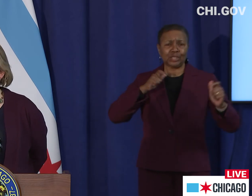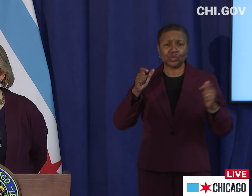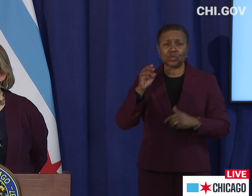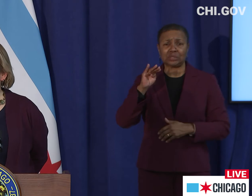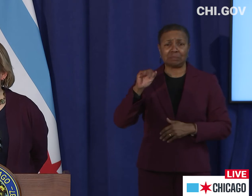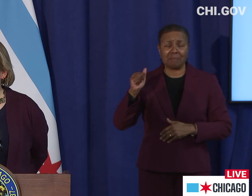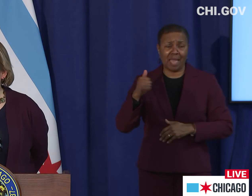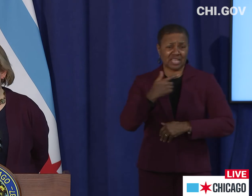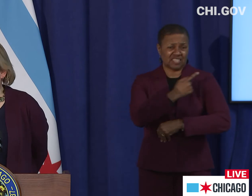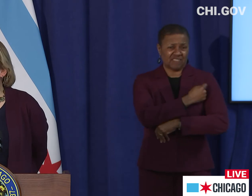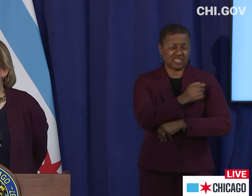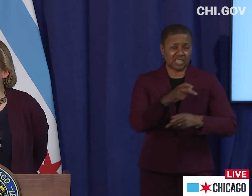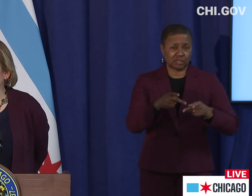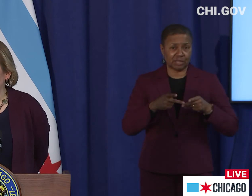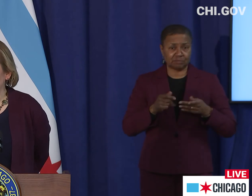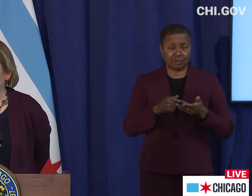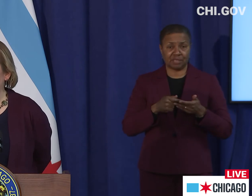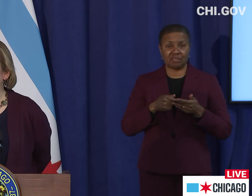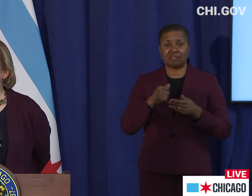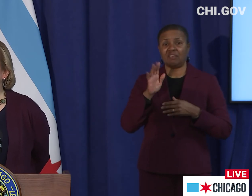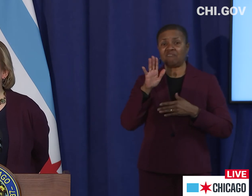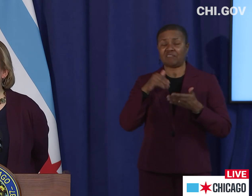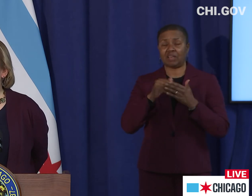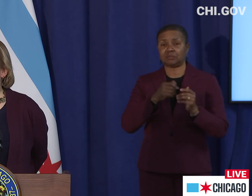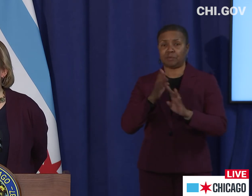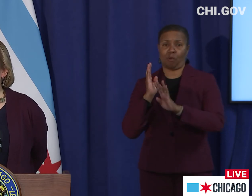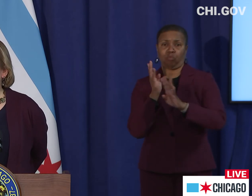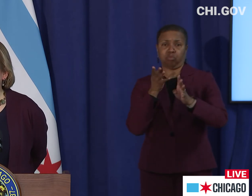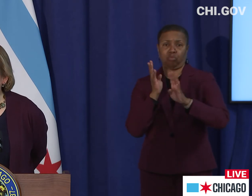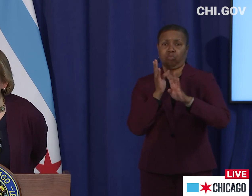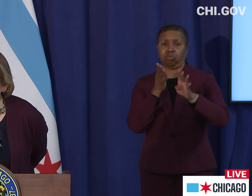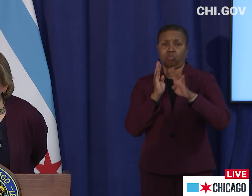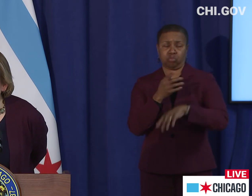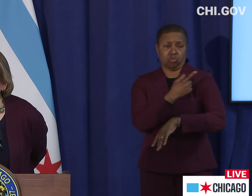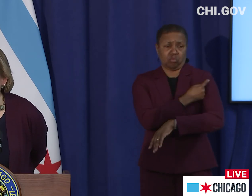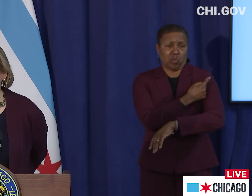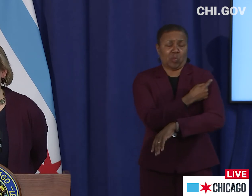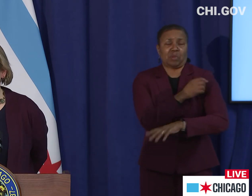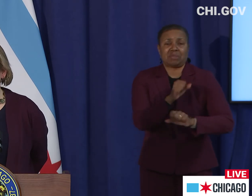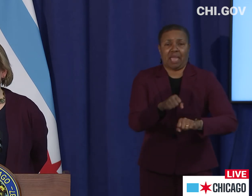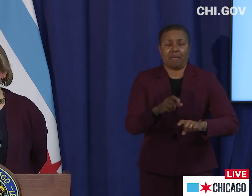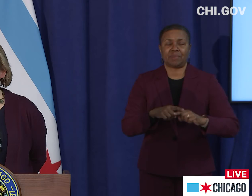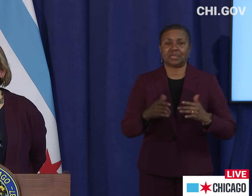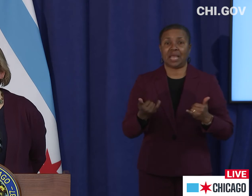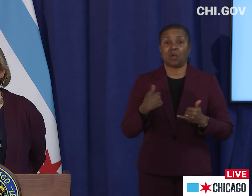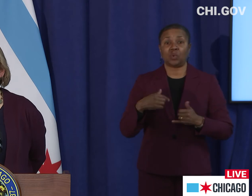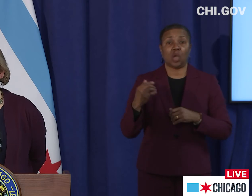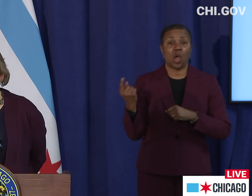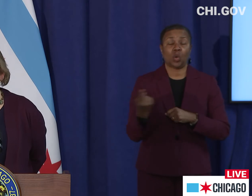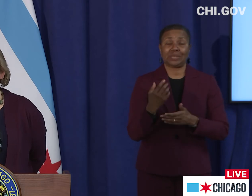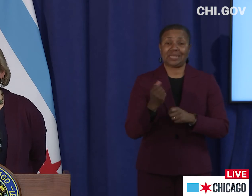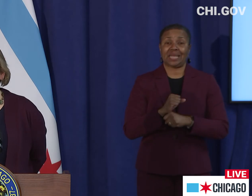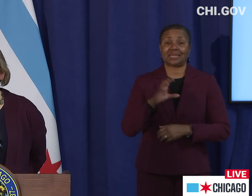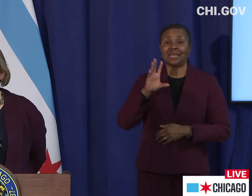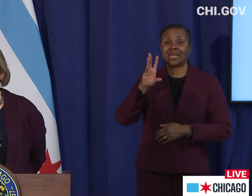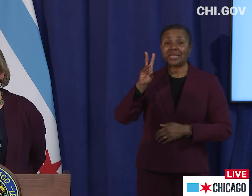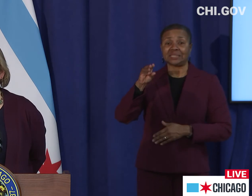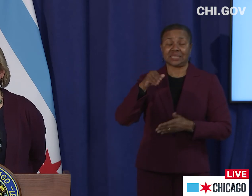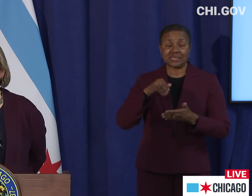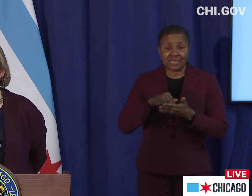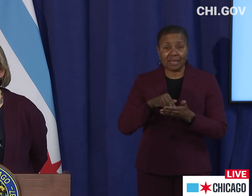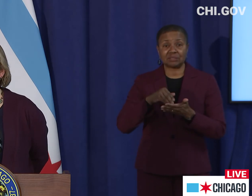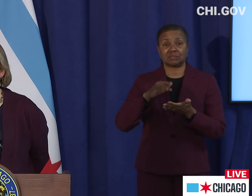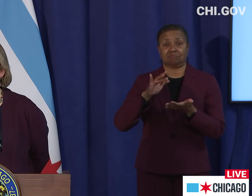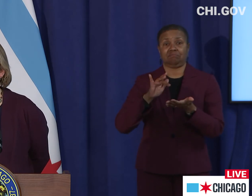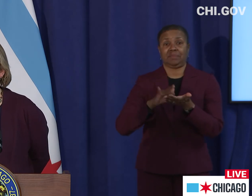example, maybe you could move 5,000 people through a day. But again, we're only getting 6,000 doses a day here in Chicago.